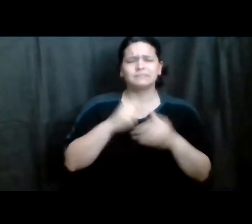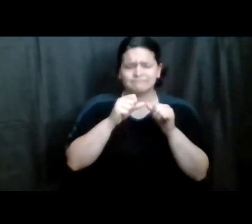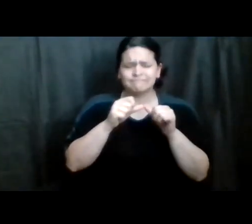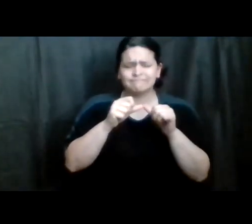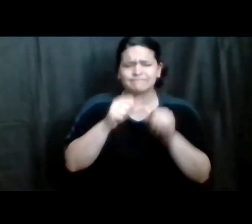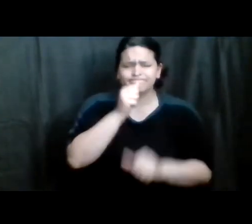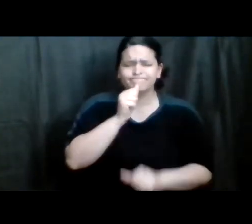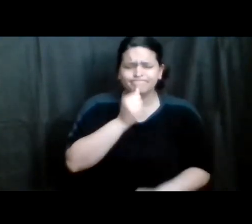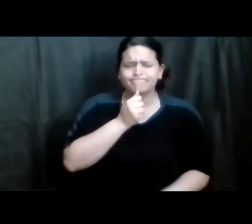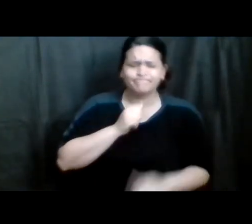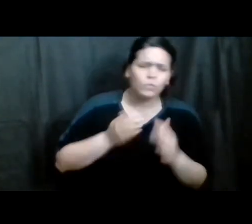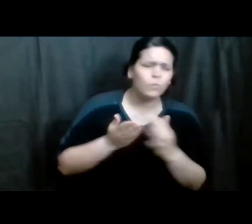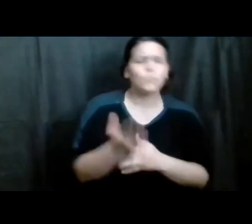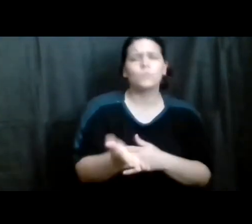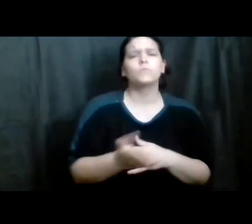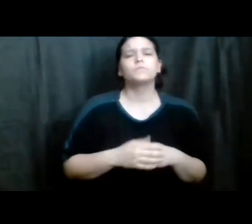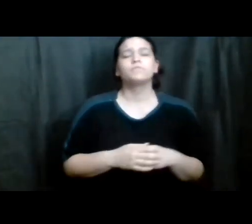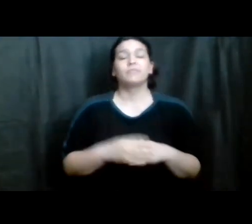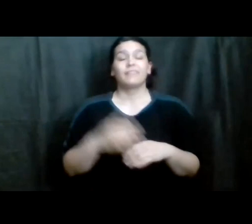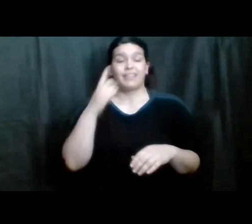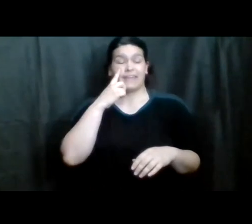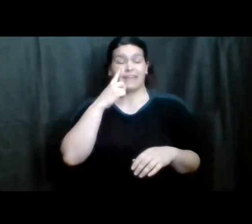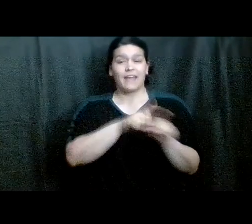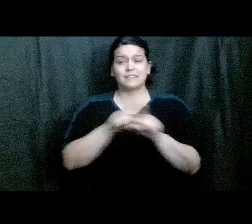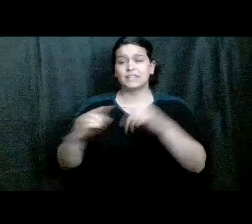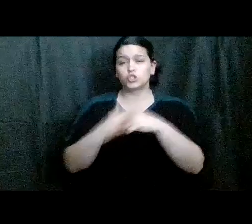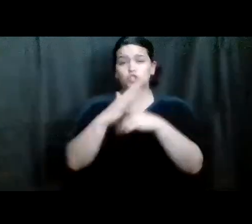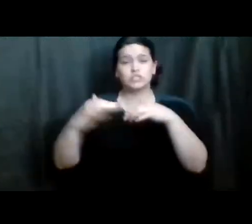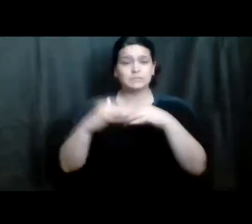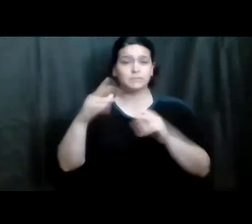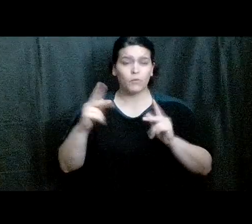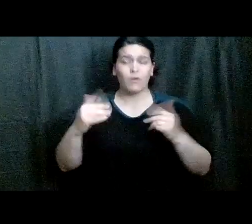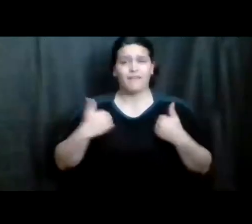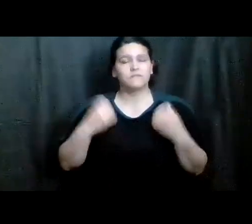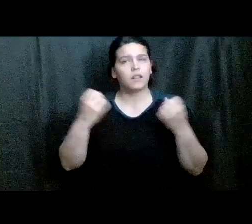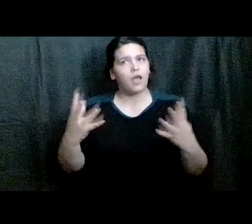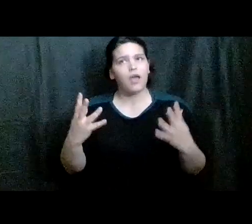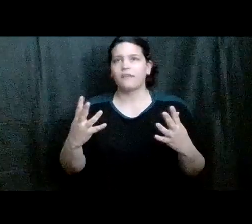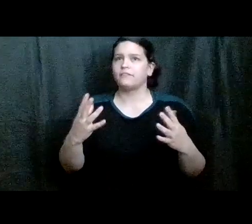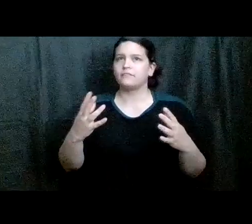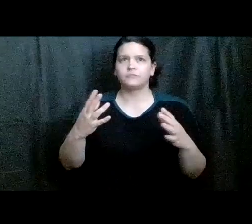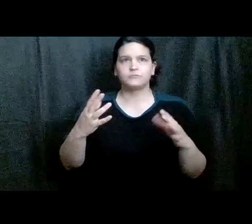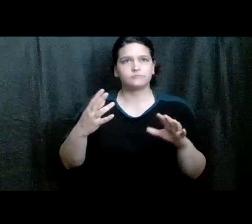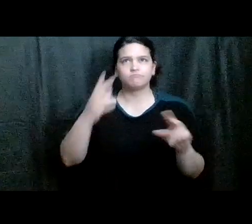And I think as Indigenous peoples, we have a lot of practice in that. And